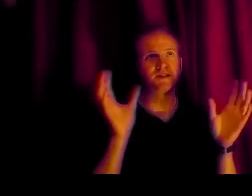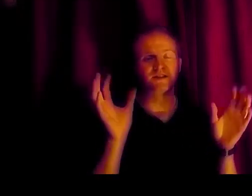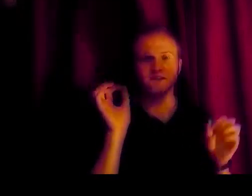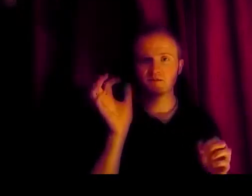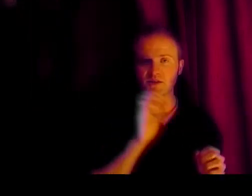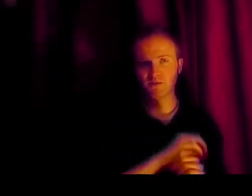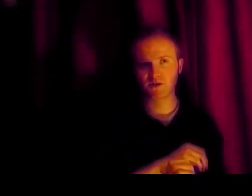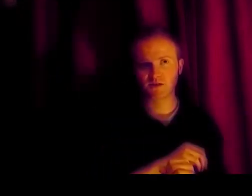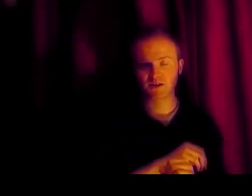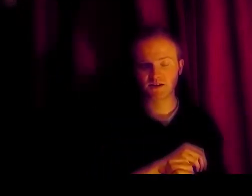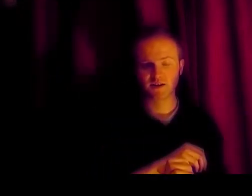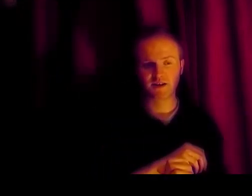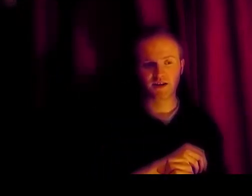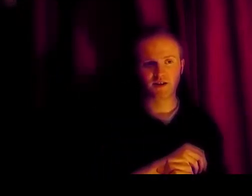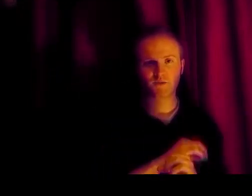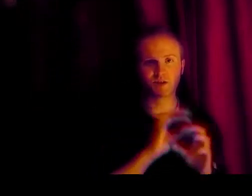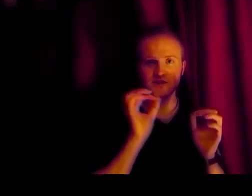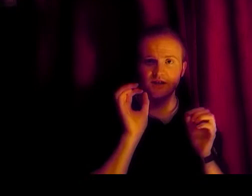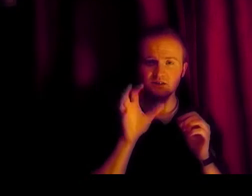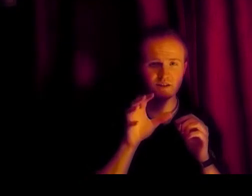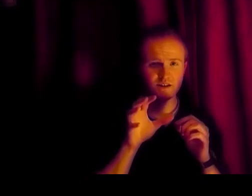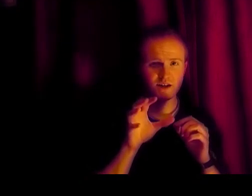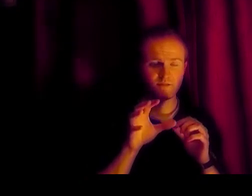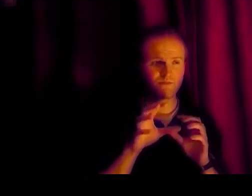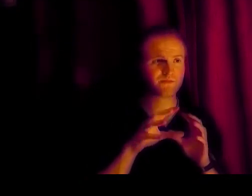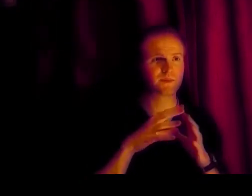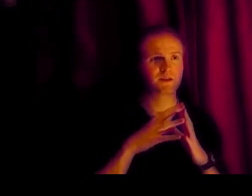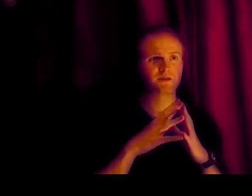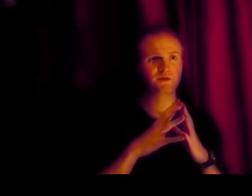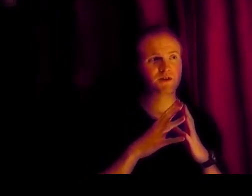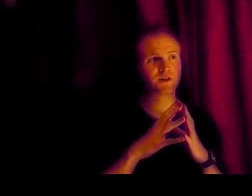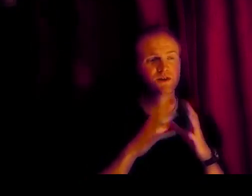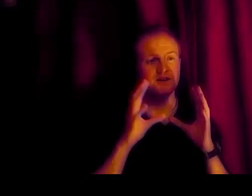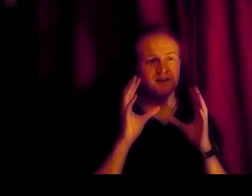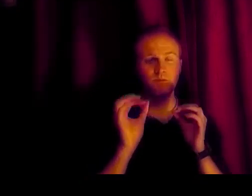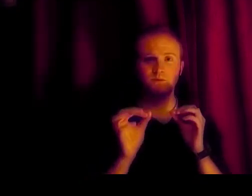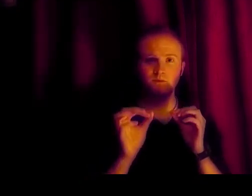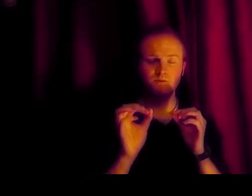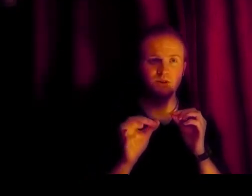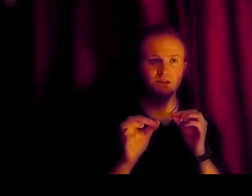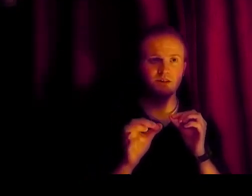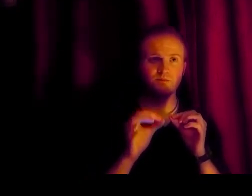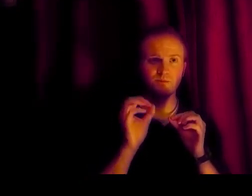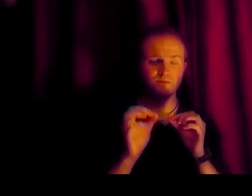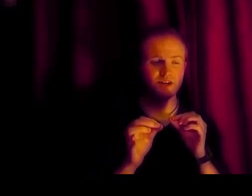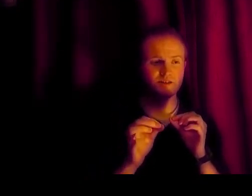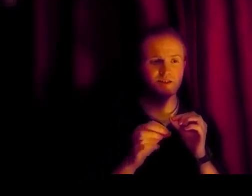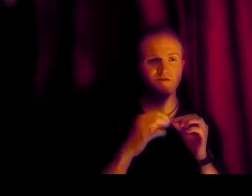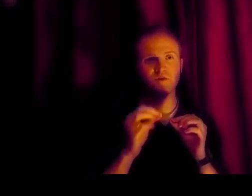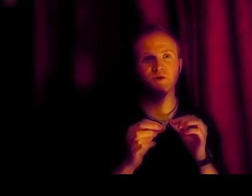settings absolutely perfect, which takes a long time to figure out the optimum preset settings for